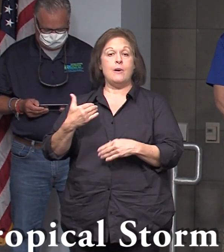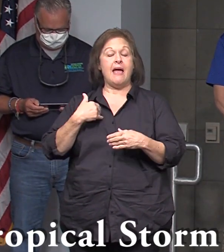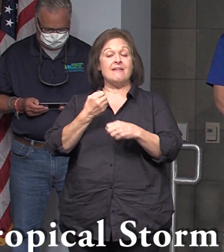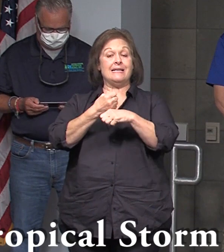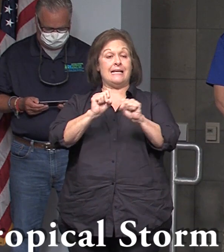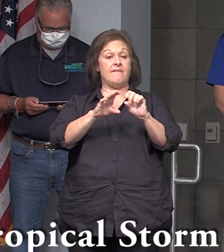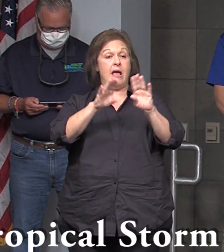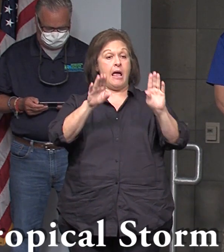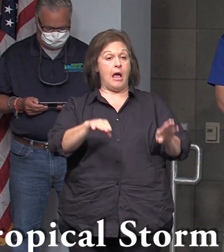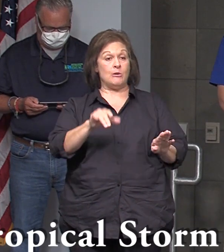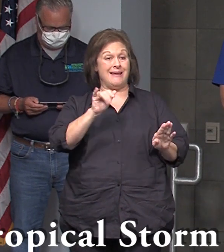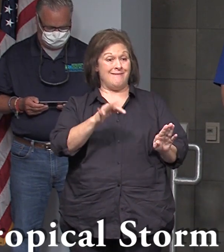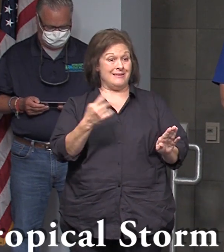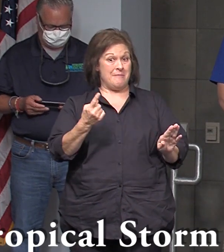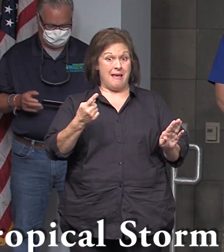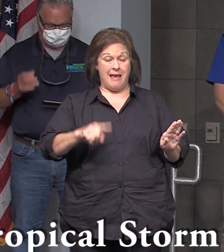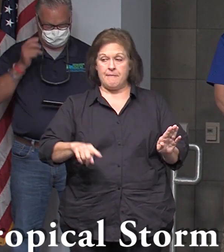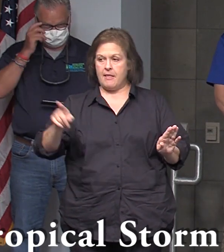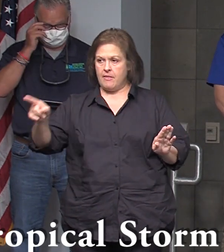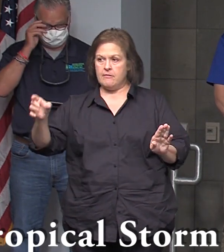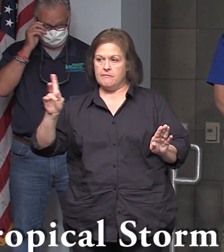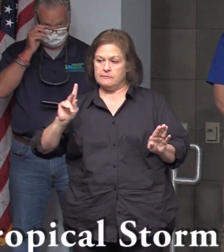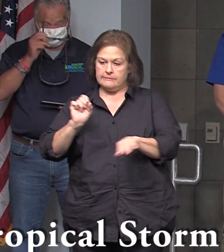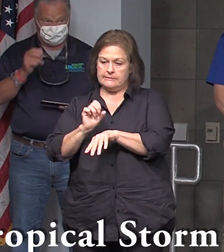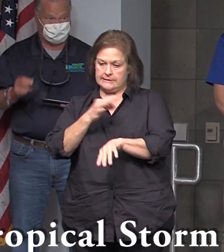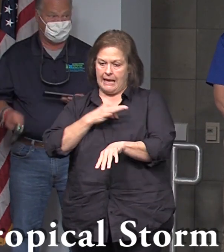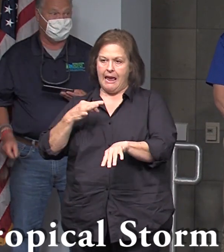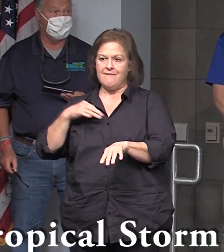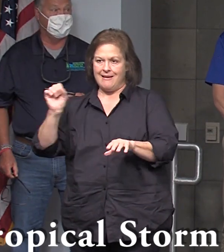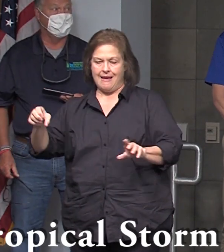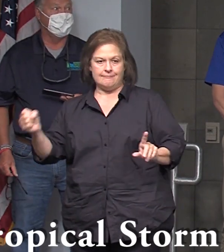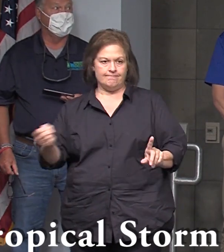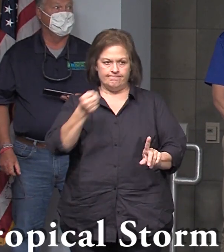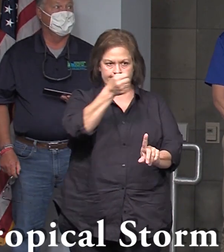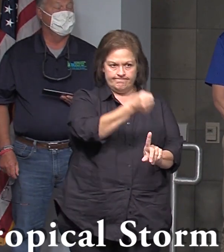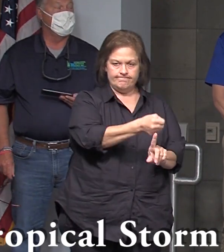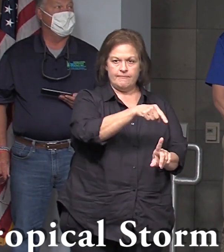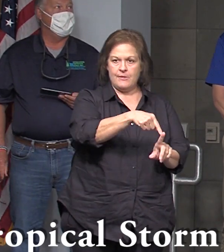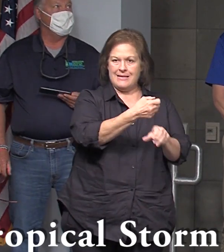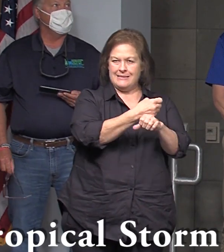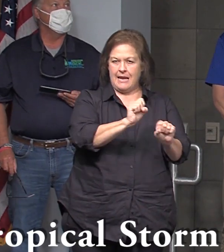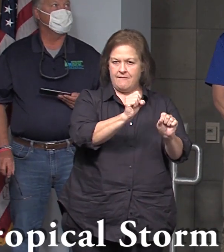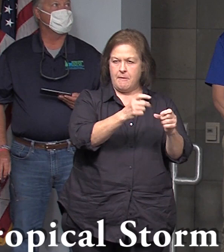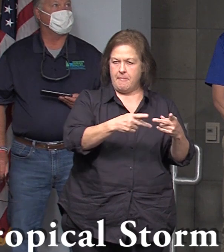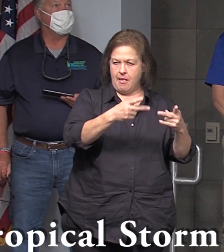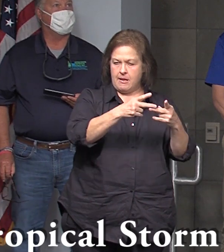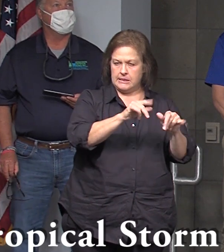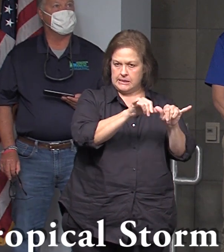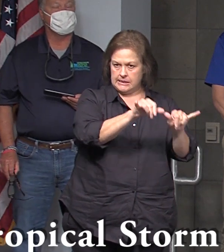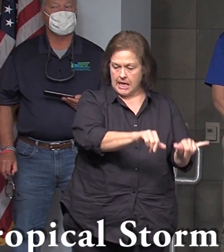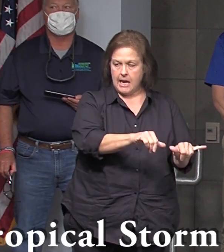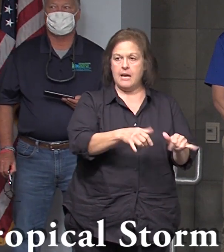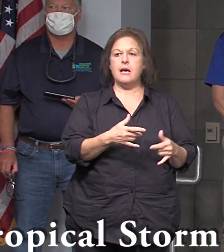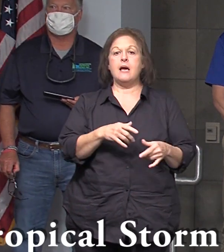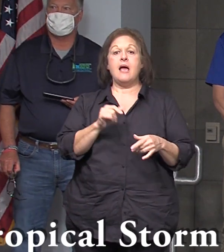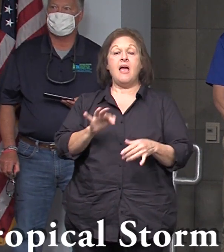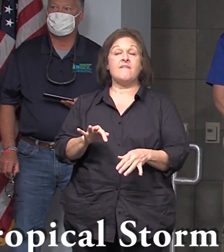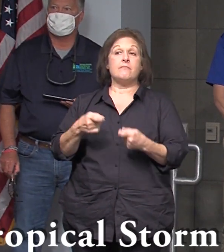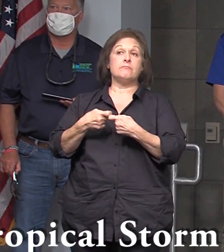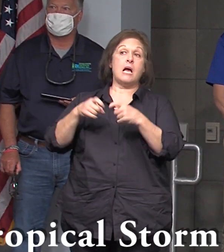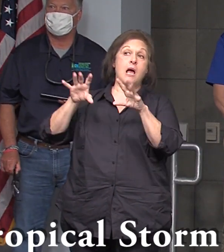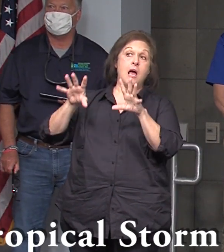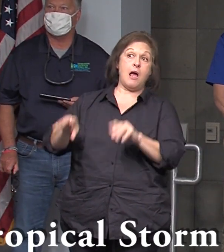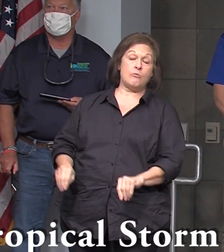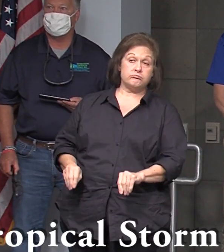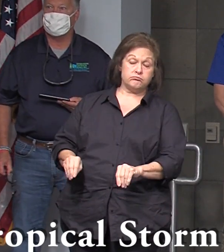if necessary. They can go to the safe houses, and there's automation there. They can still run the system from the safe houses. In case of an extended power